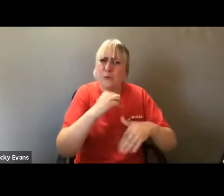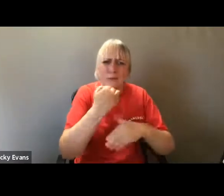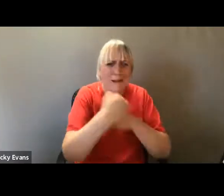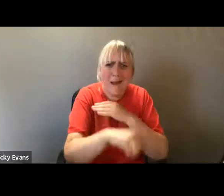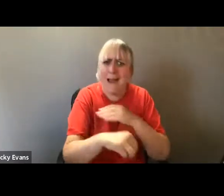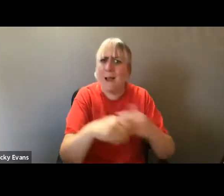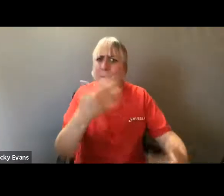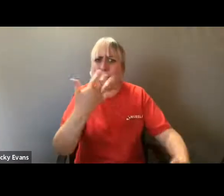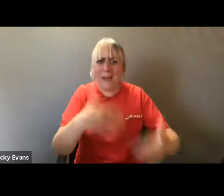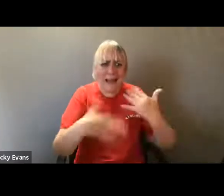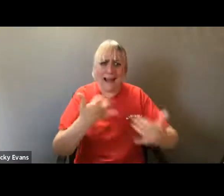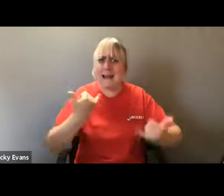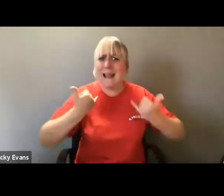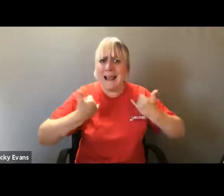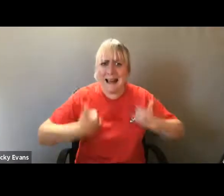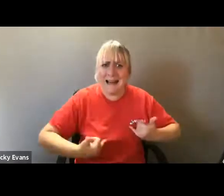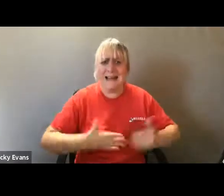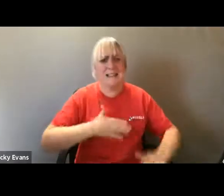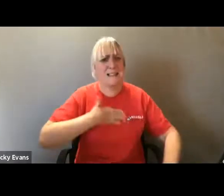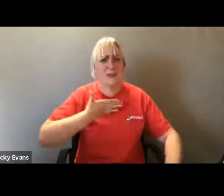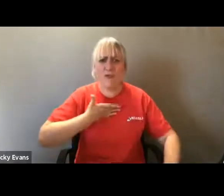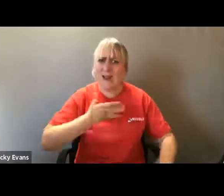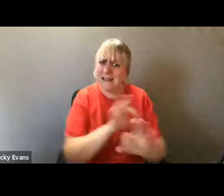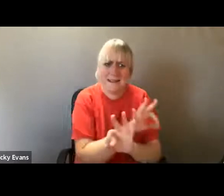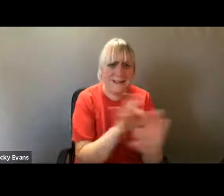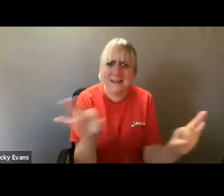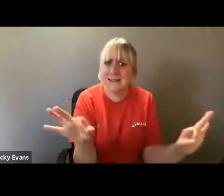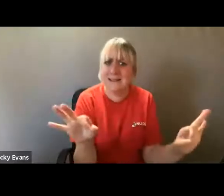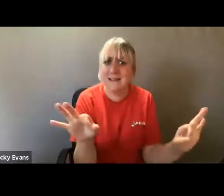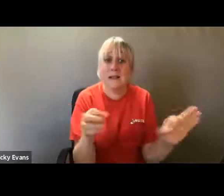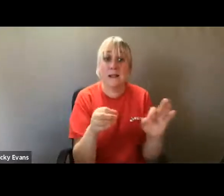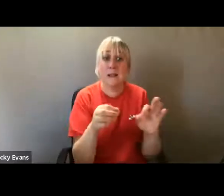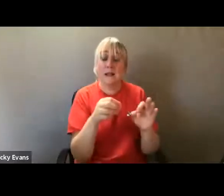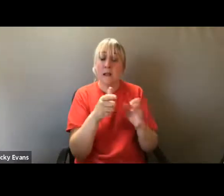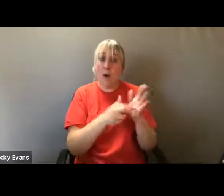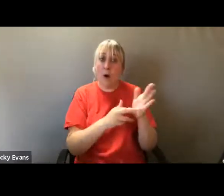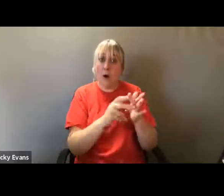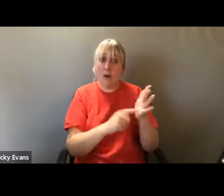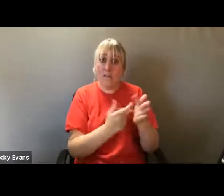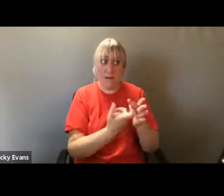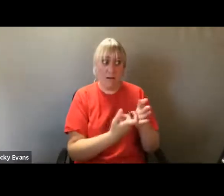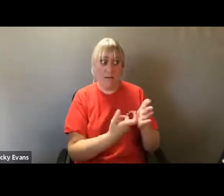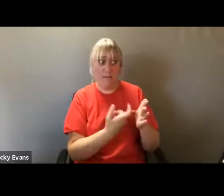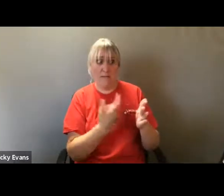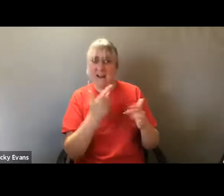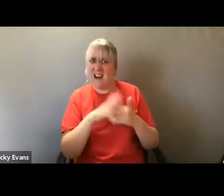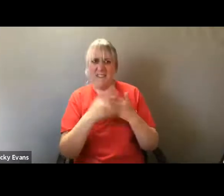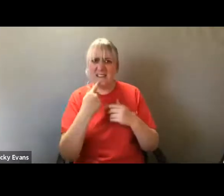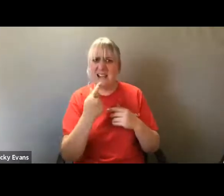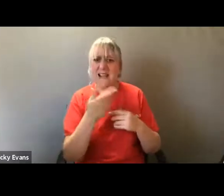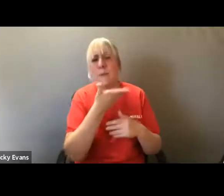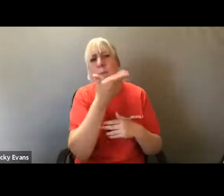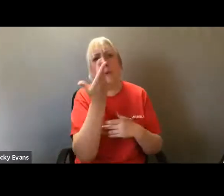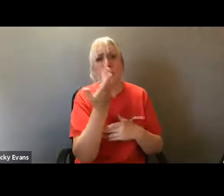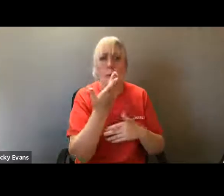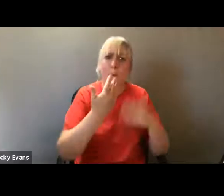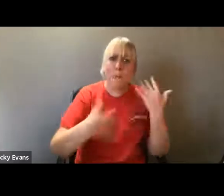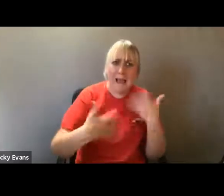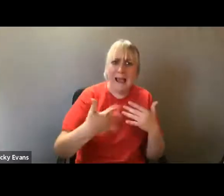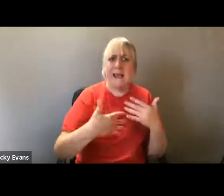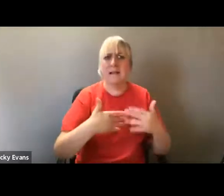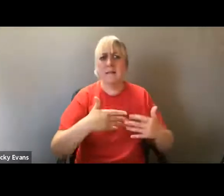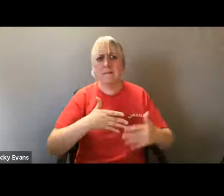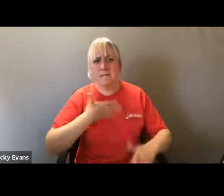distress. Oliver never said those things don't exist and they can't be talked about. The social model of disability is